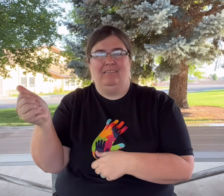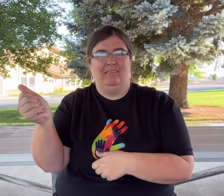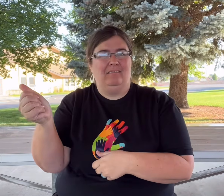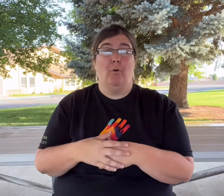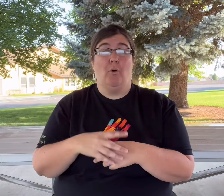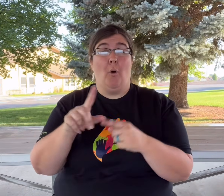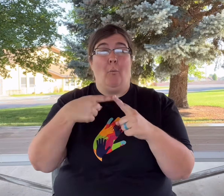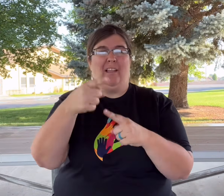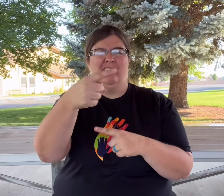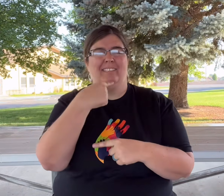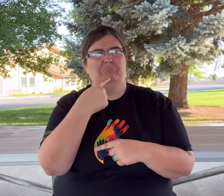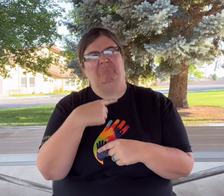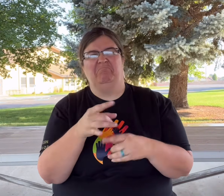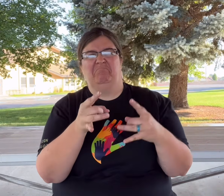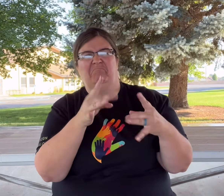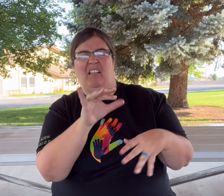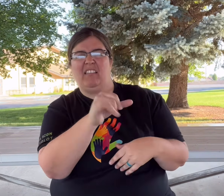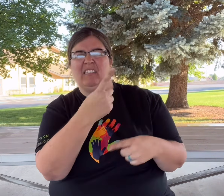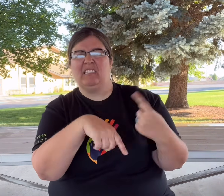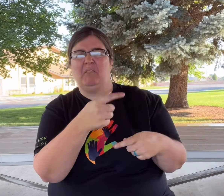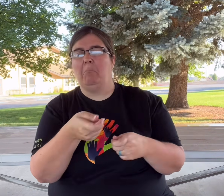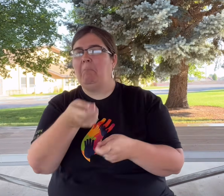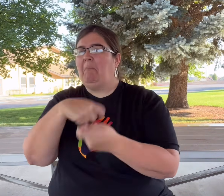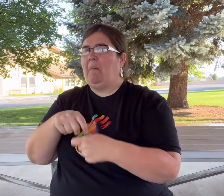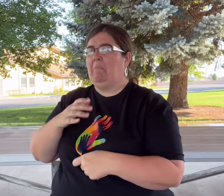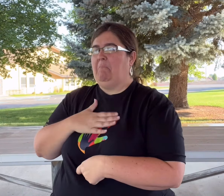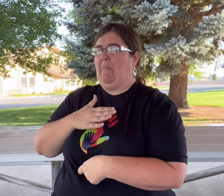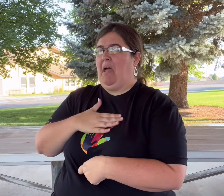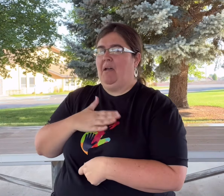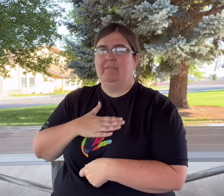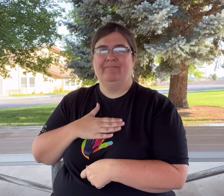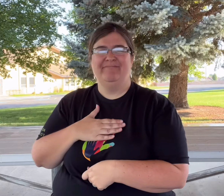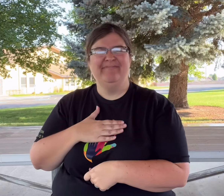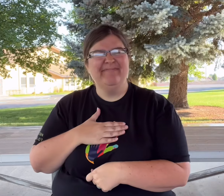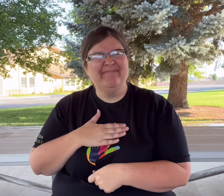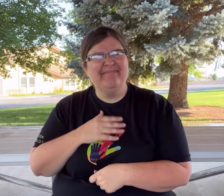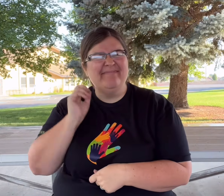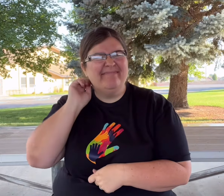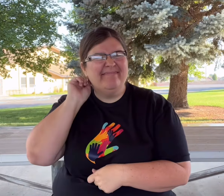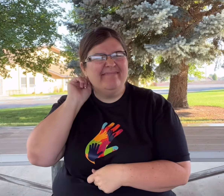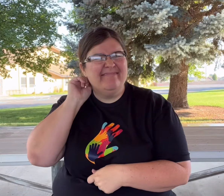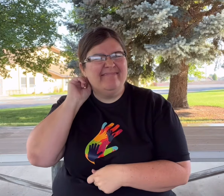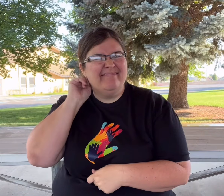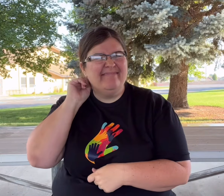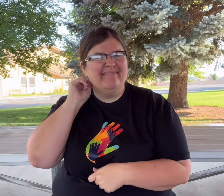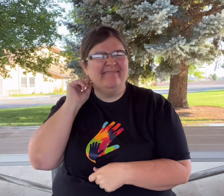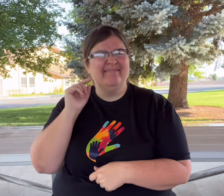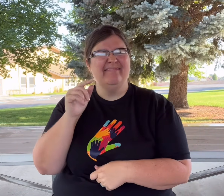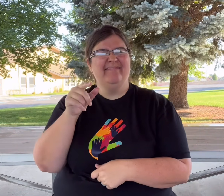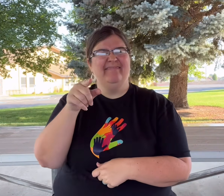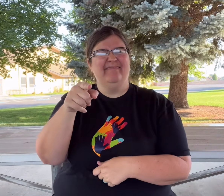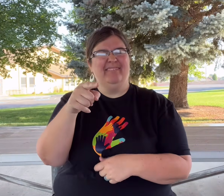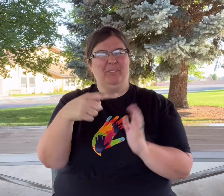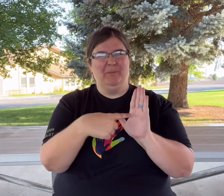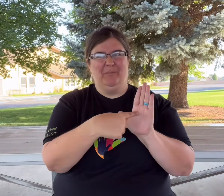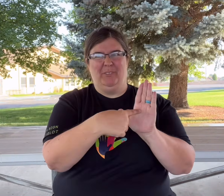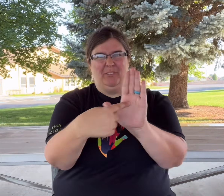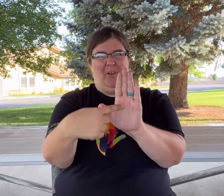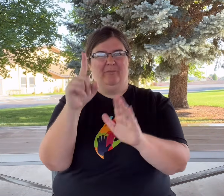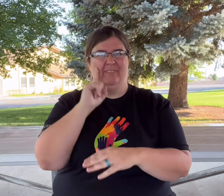anything. So when you say, I just don't like that sign, I'll use my own sign instead. You're showing the deaf